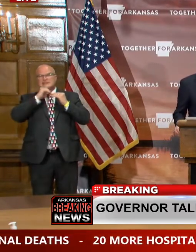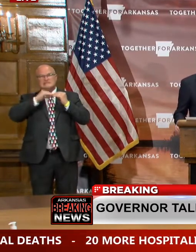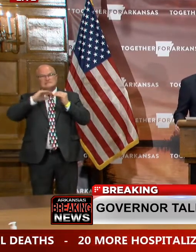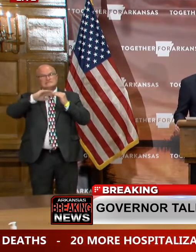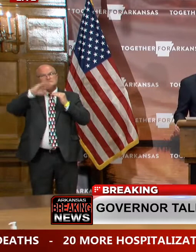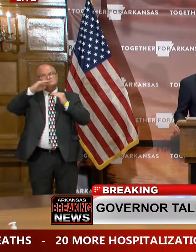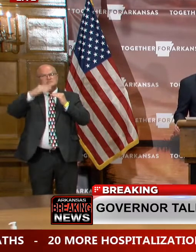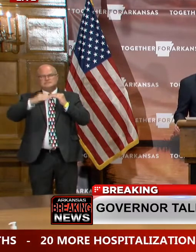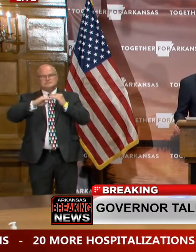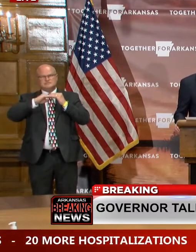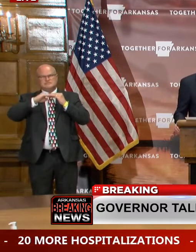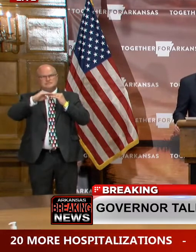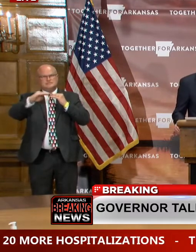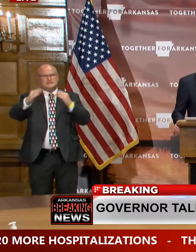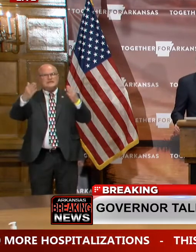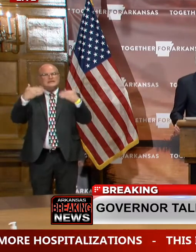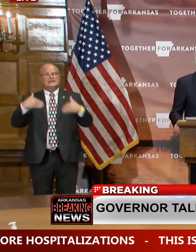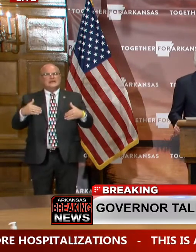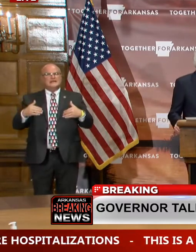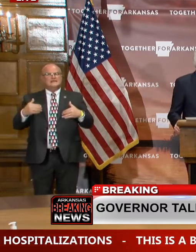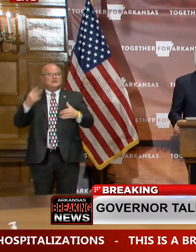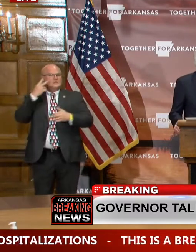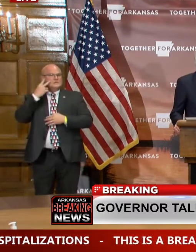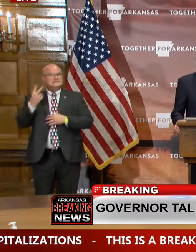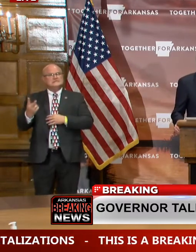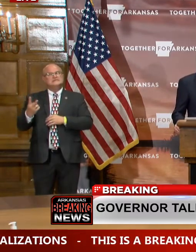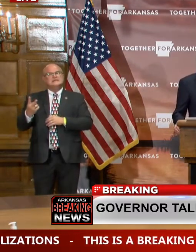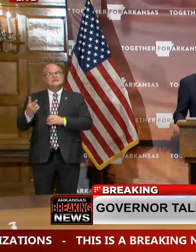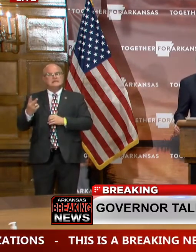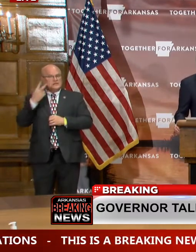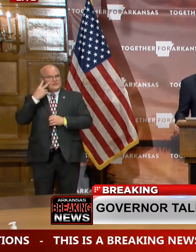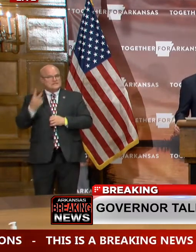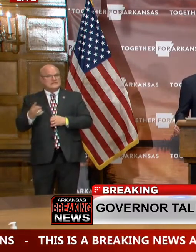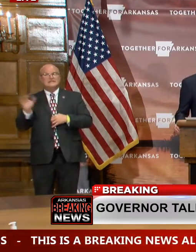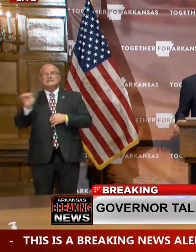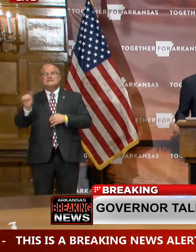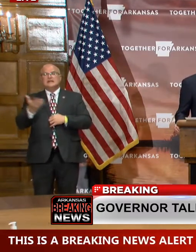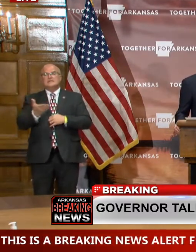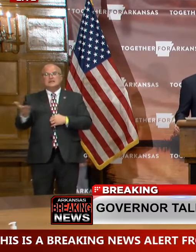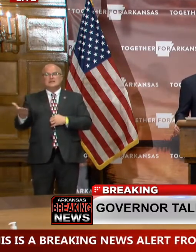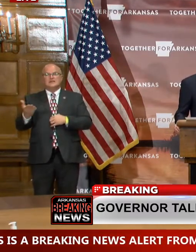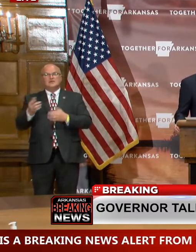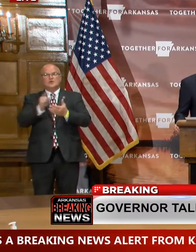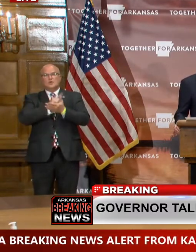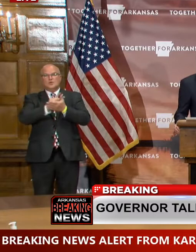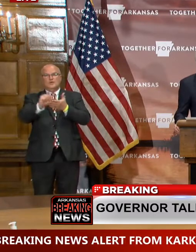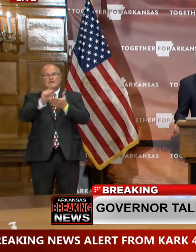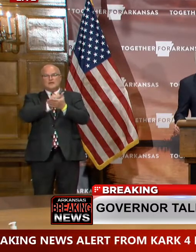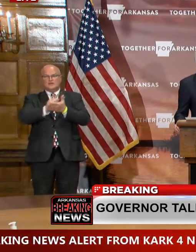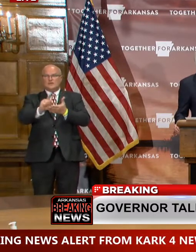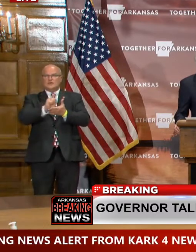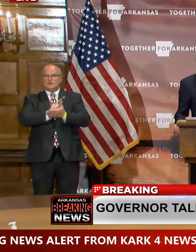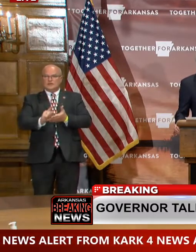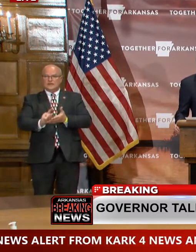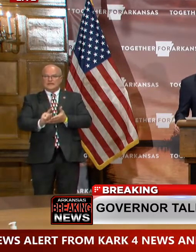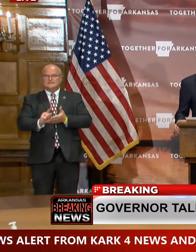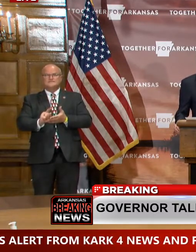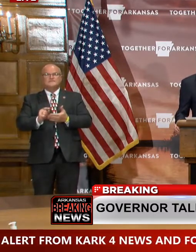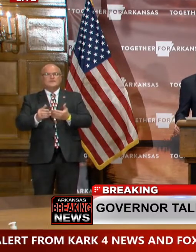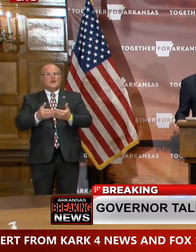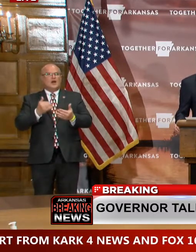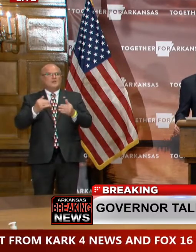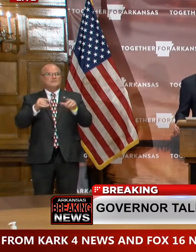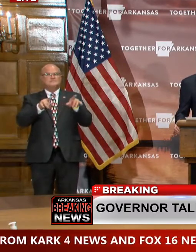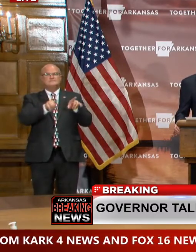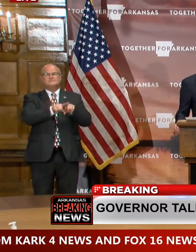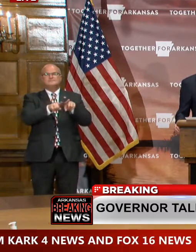our hospitalizations. Next, we'll see, you can see the same thing here, week over week. It's almost dead